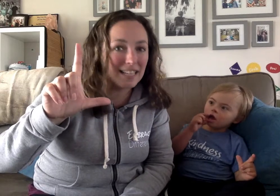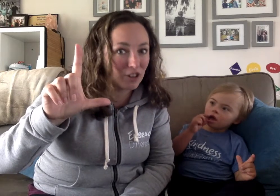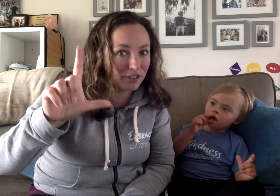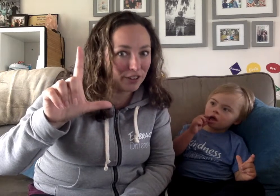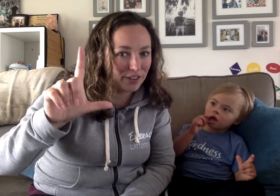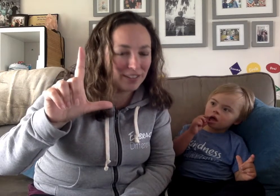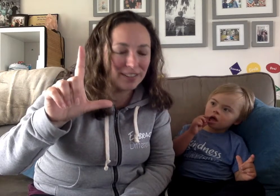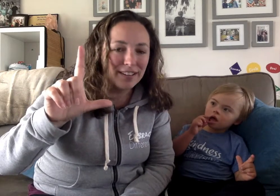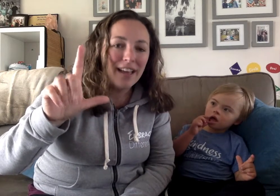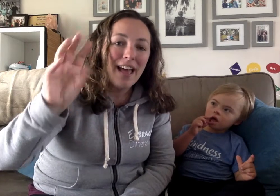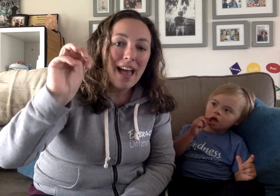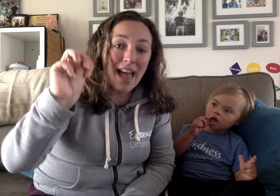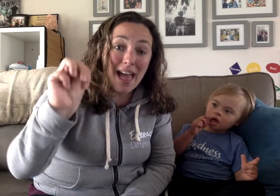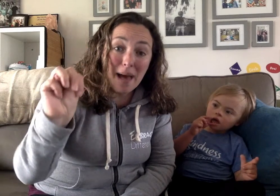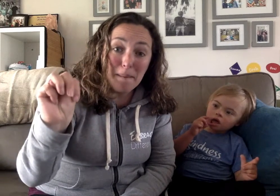our dog. M.